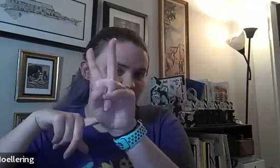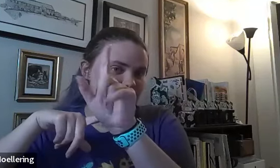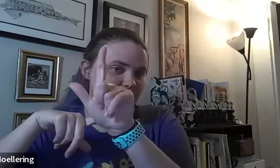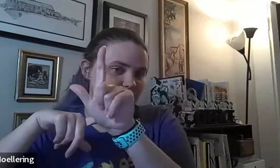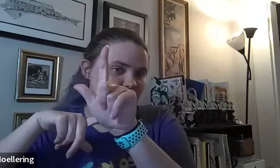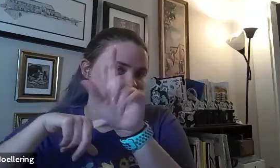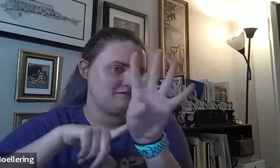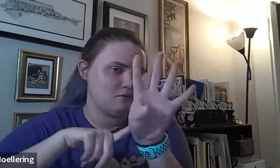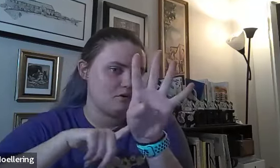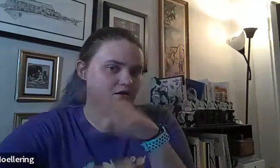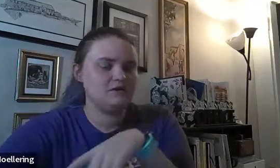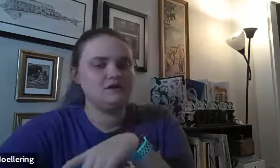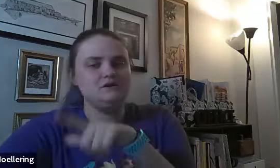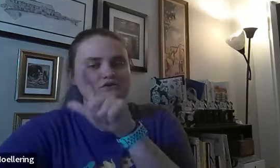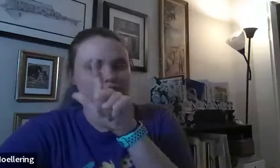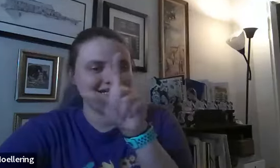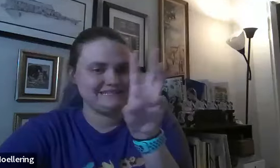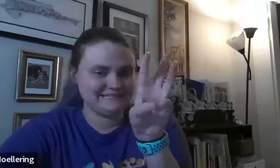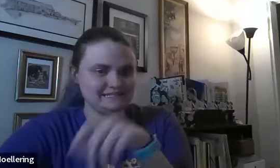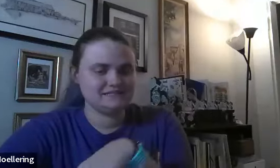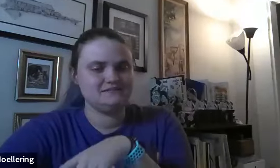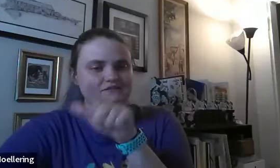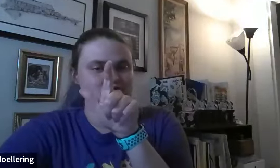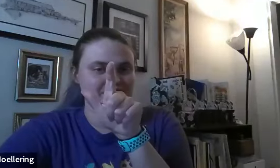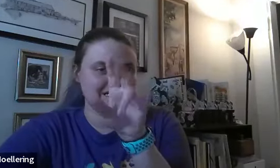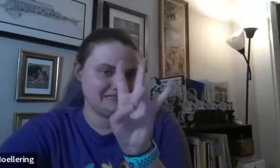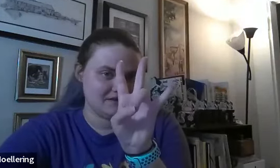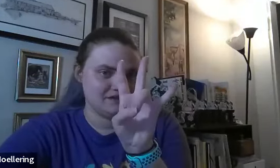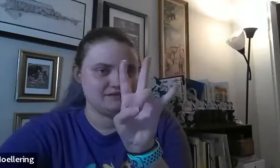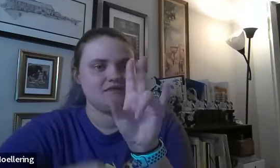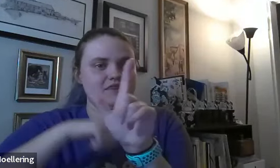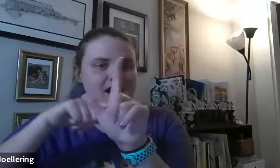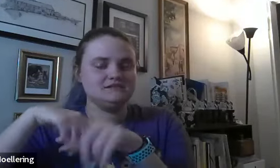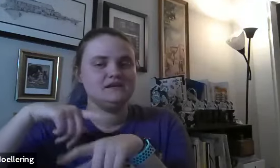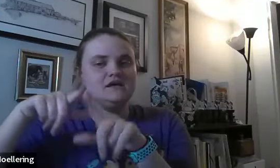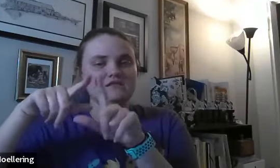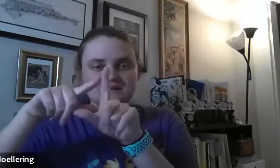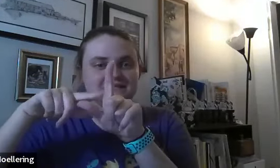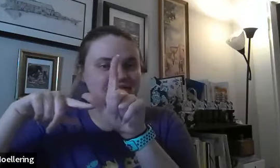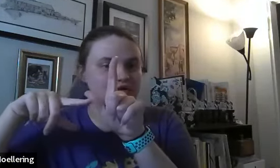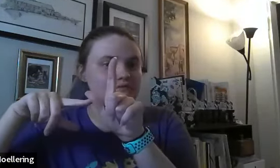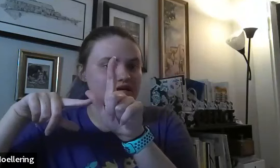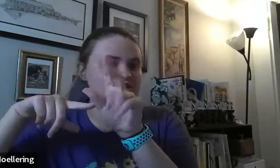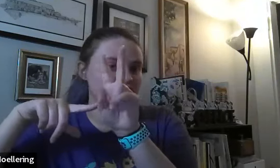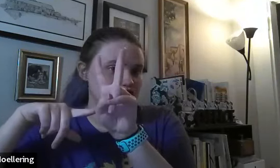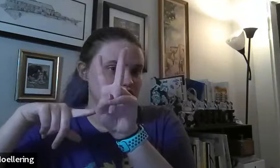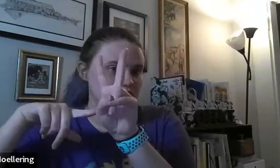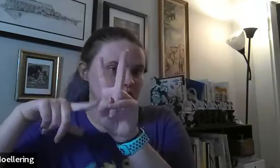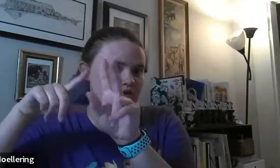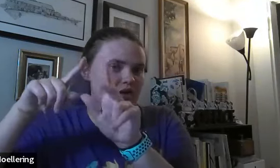2, they'll go 24, 26, 27, that. This still means a 2.